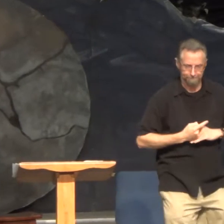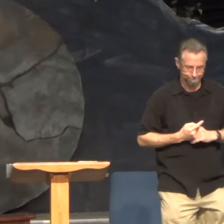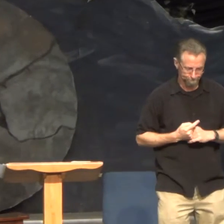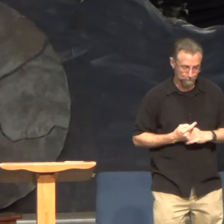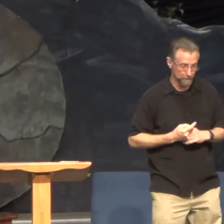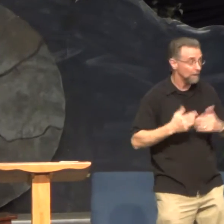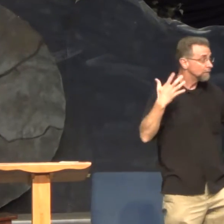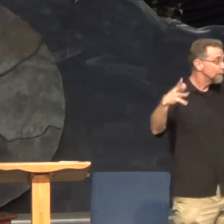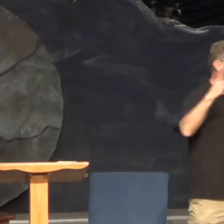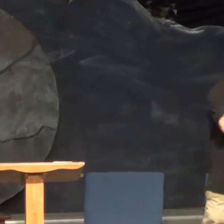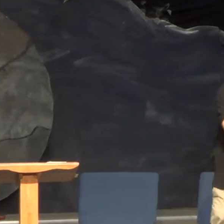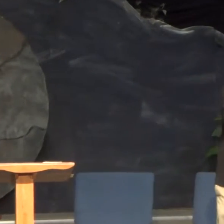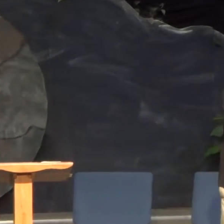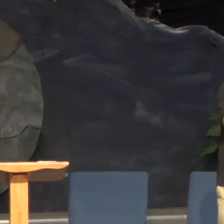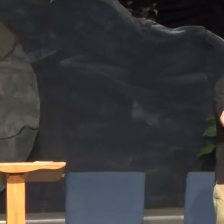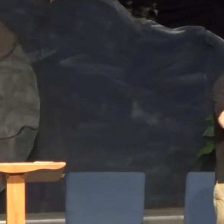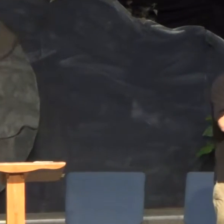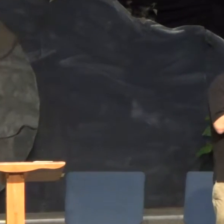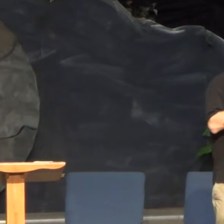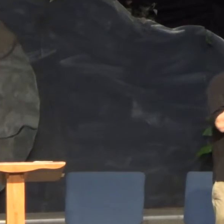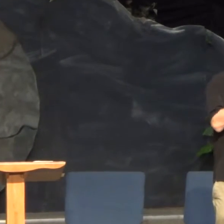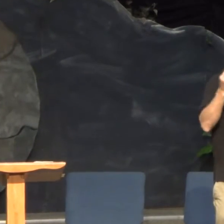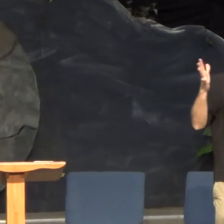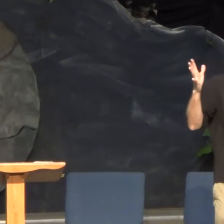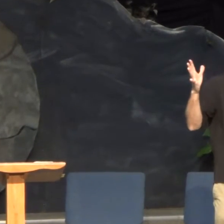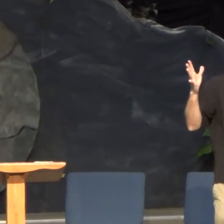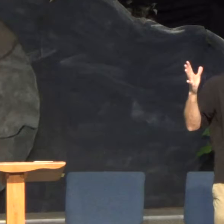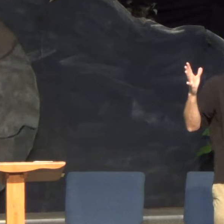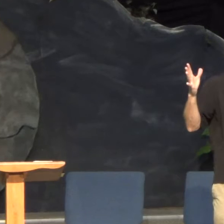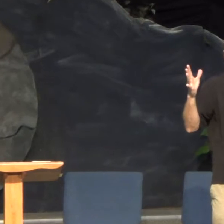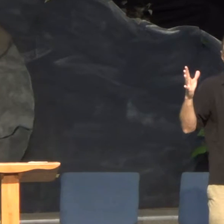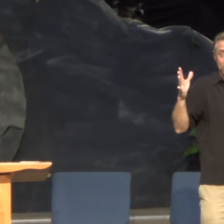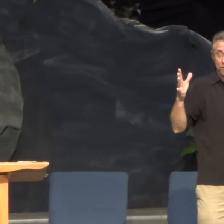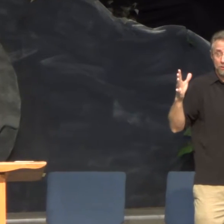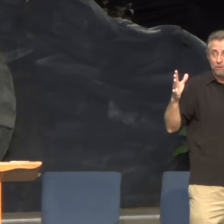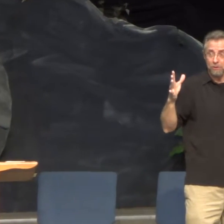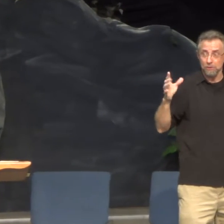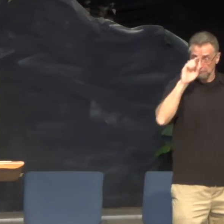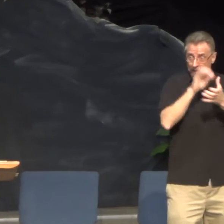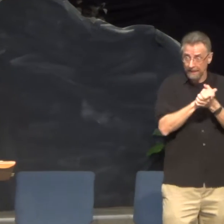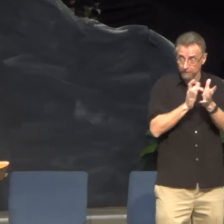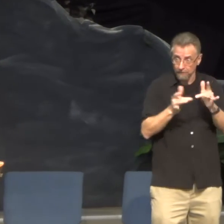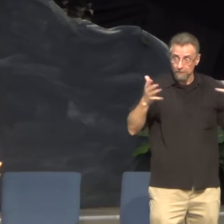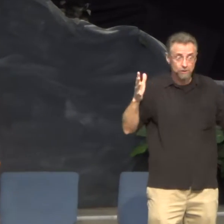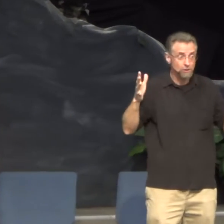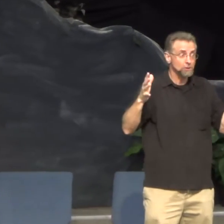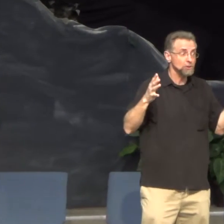But I want to ask you today, have you experienced the forgiveness and salvation of Jesus? Do you